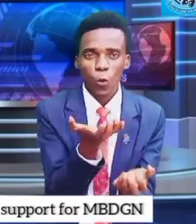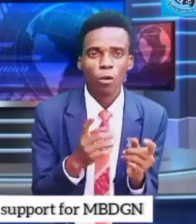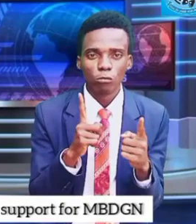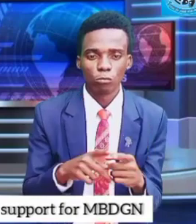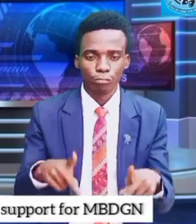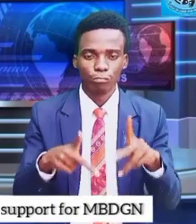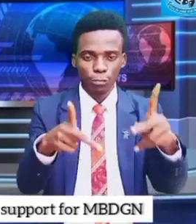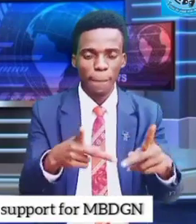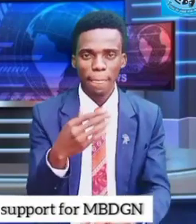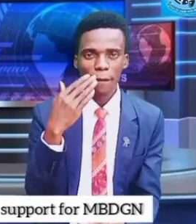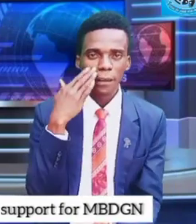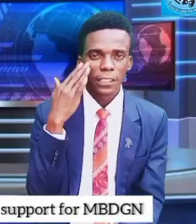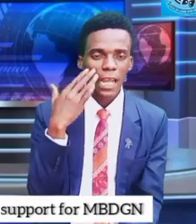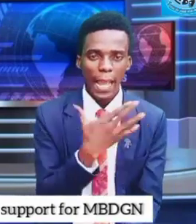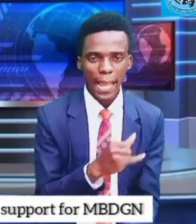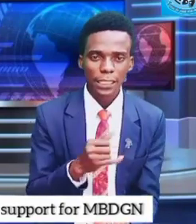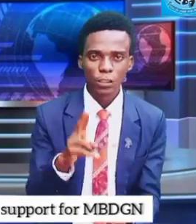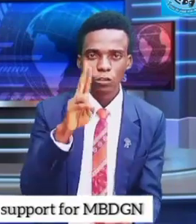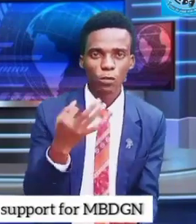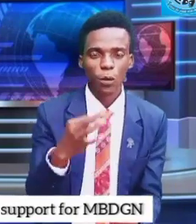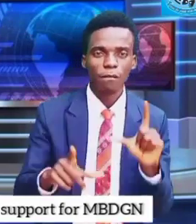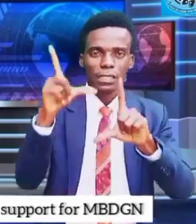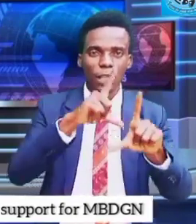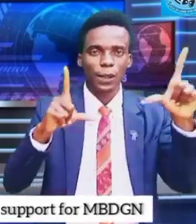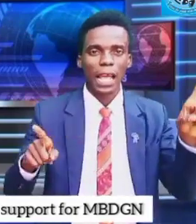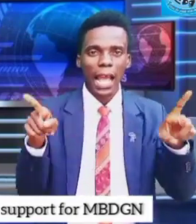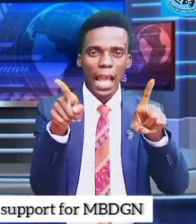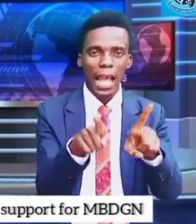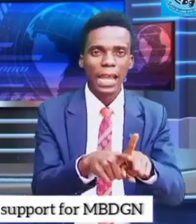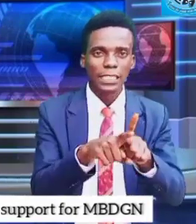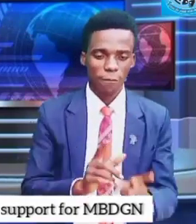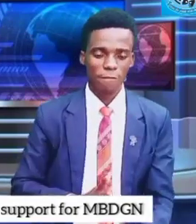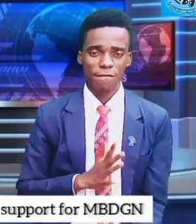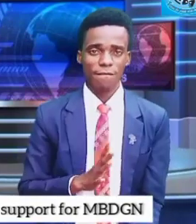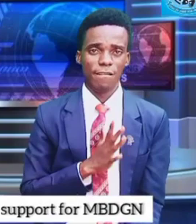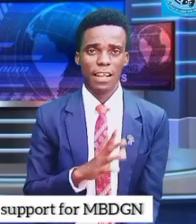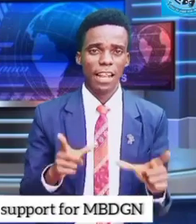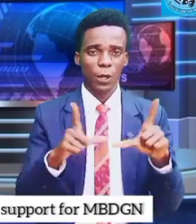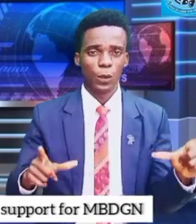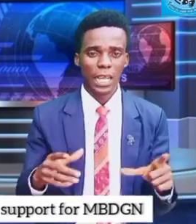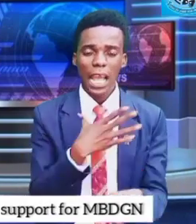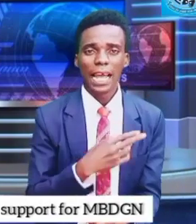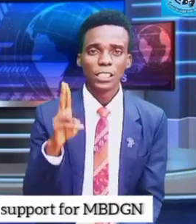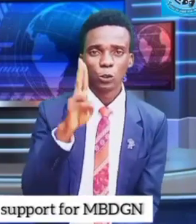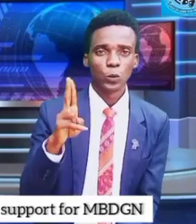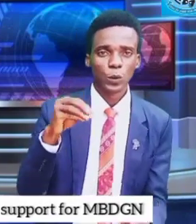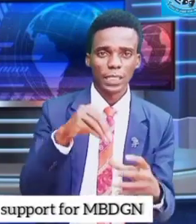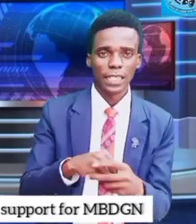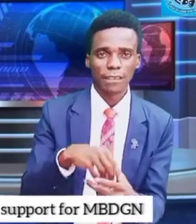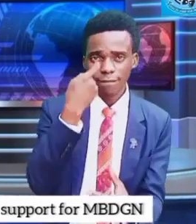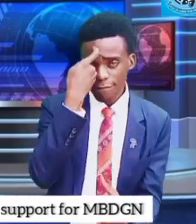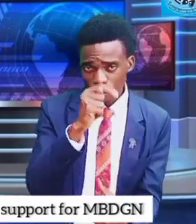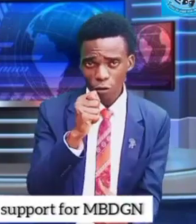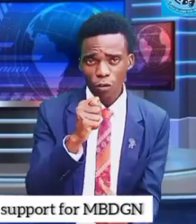recognition and adoption of sign language as an official language and adoption in order to boost